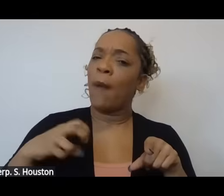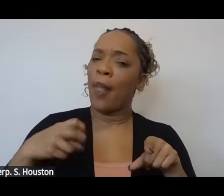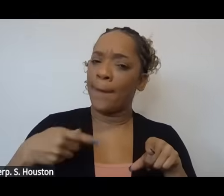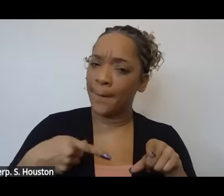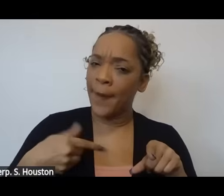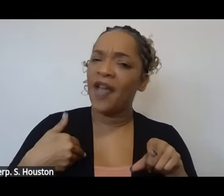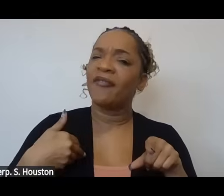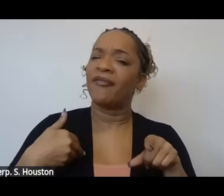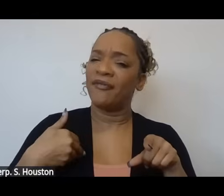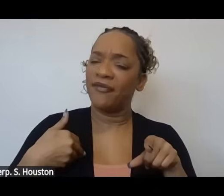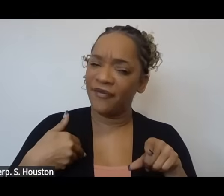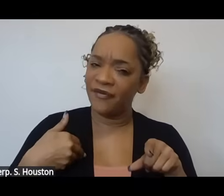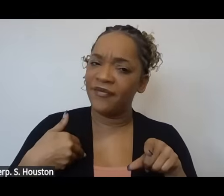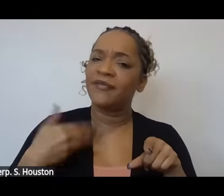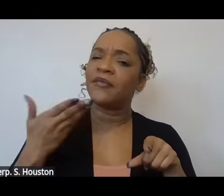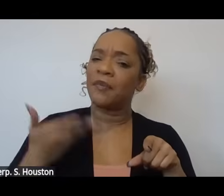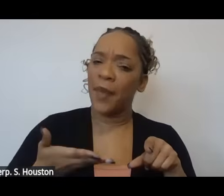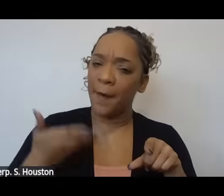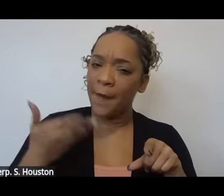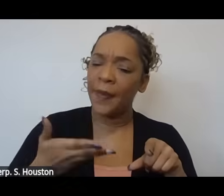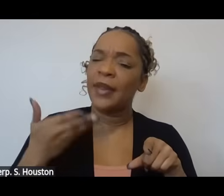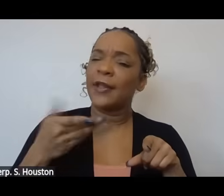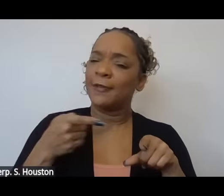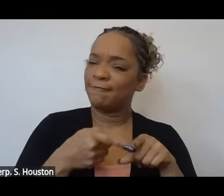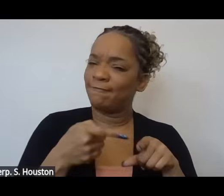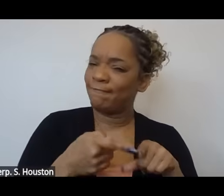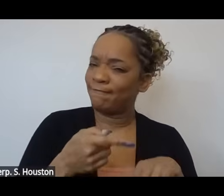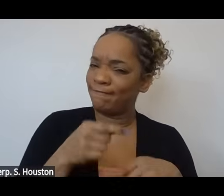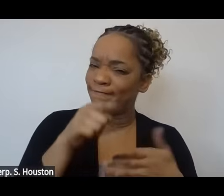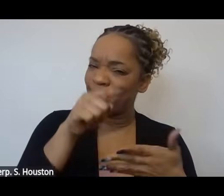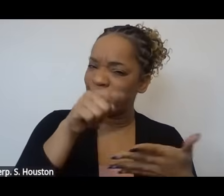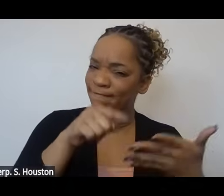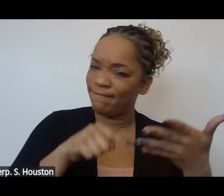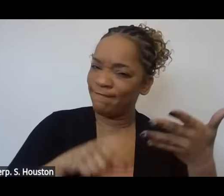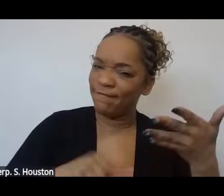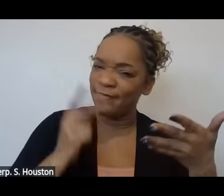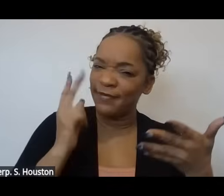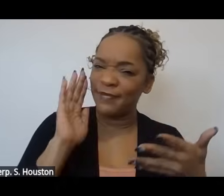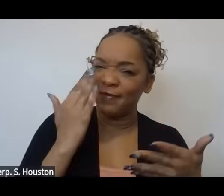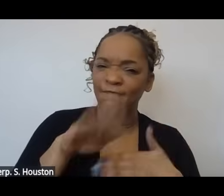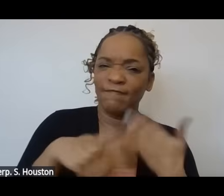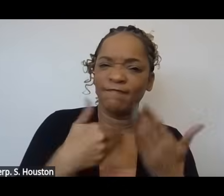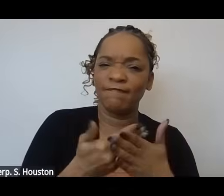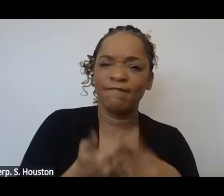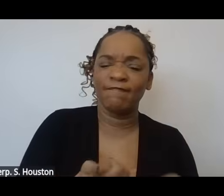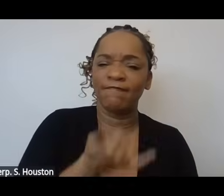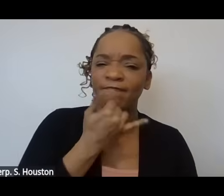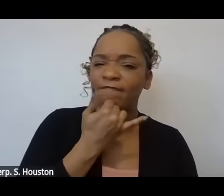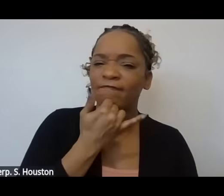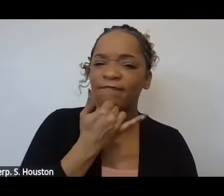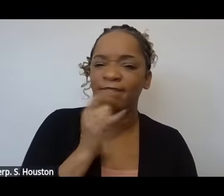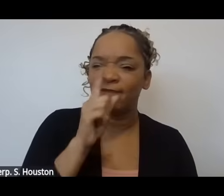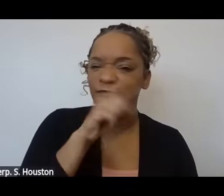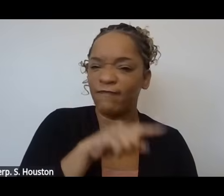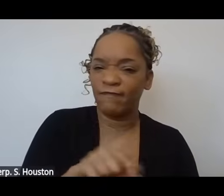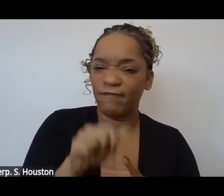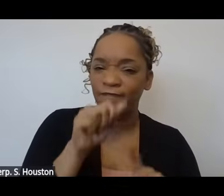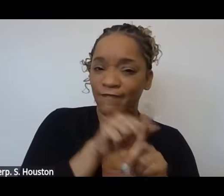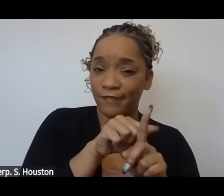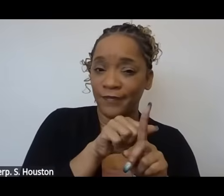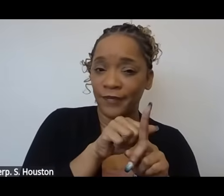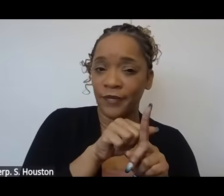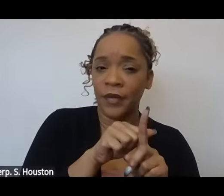there probably is a problem with this signature gatherer's signature. The decision that we make is, regardless